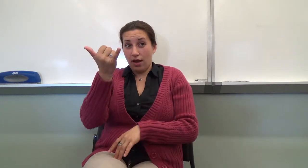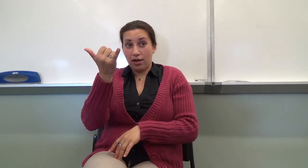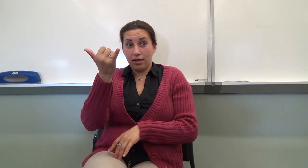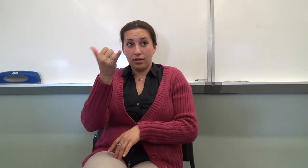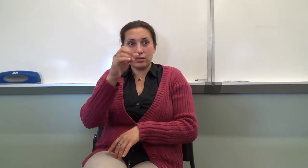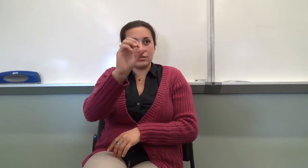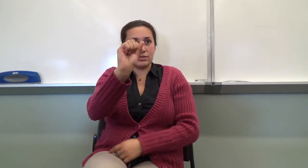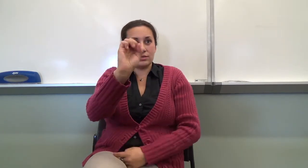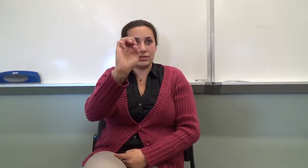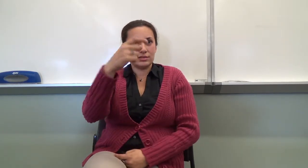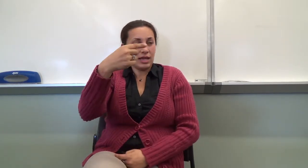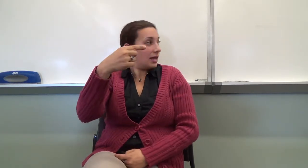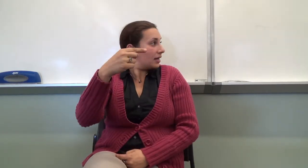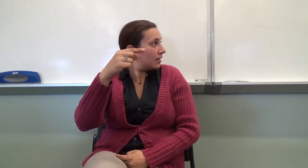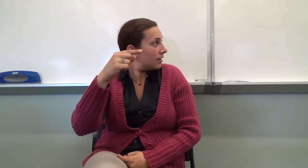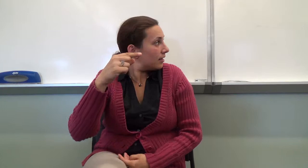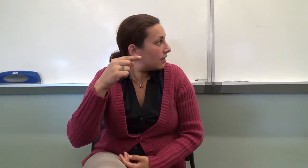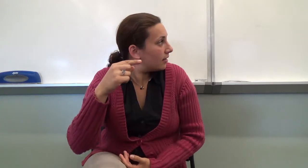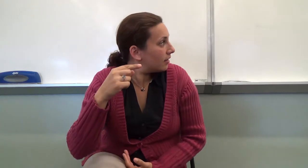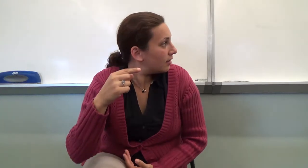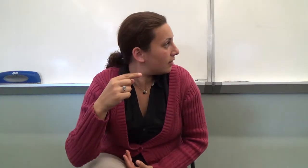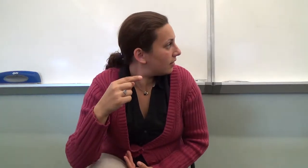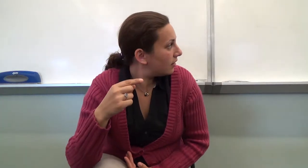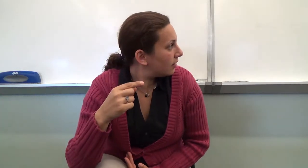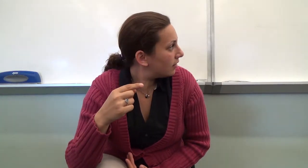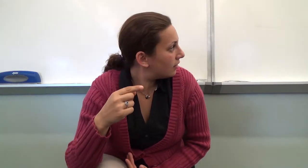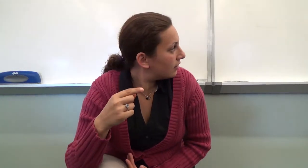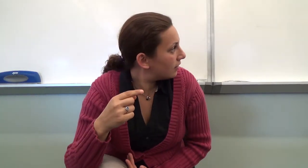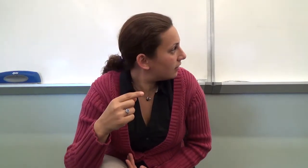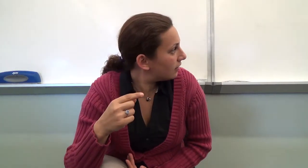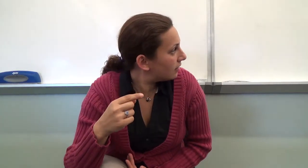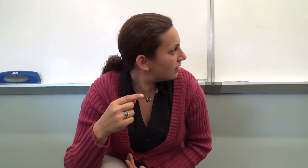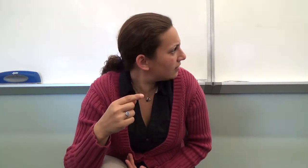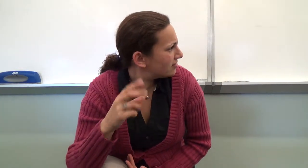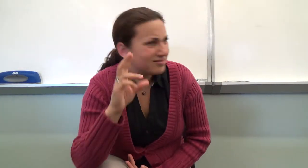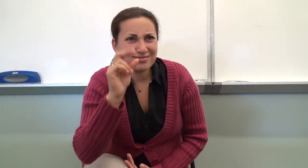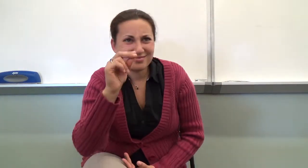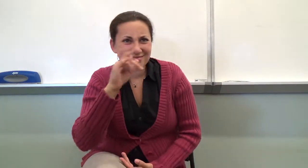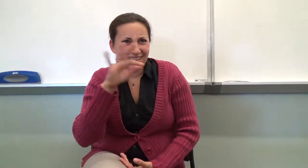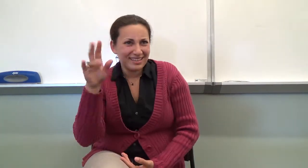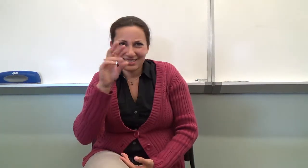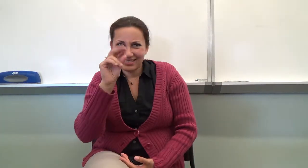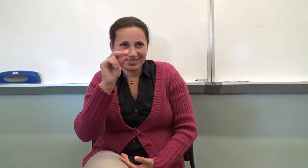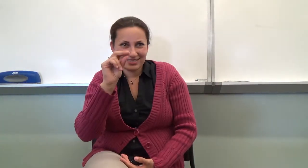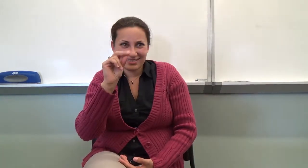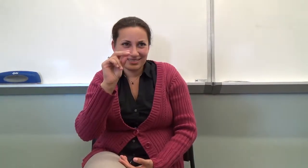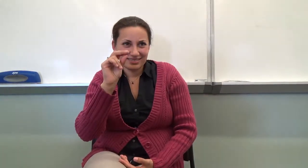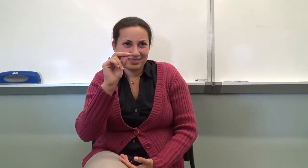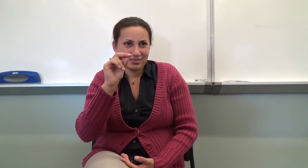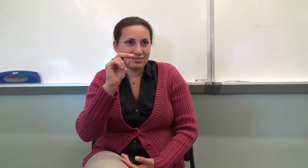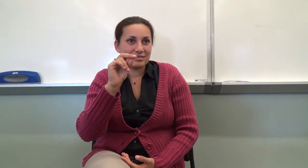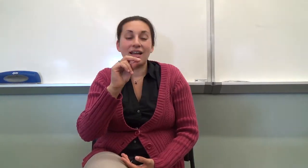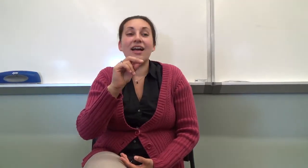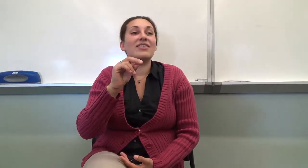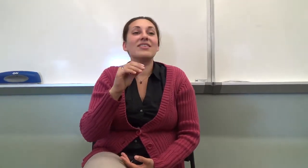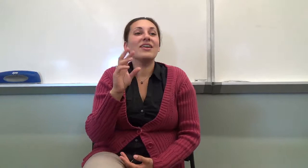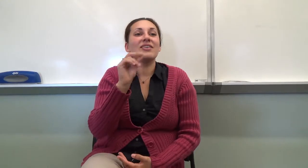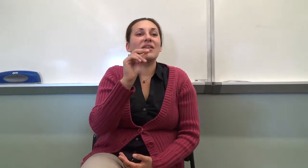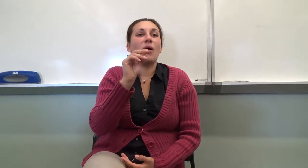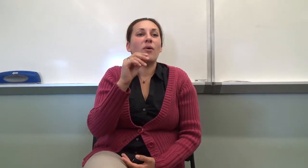segments. Triangles, rectangles, stuff like that are all built up of line segments. So they're important. Labeling for this,